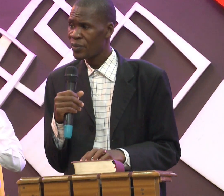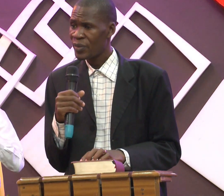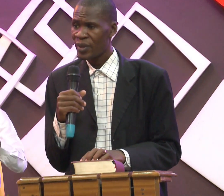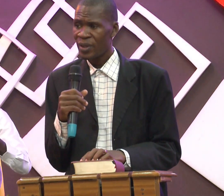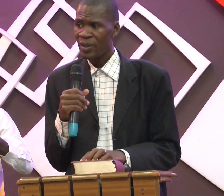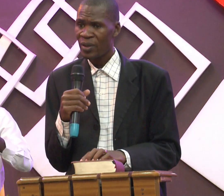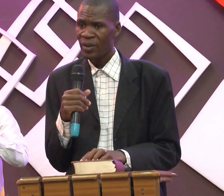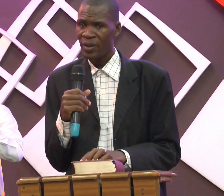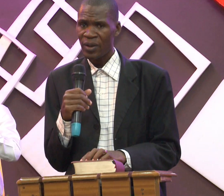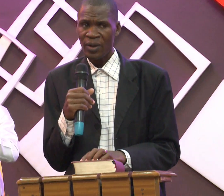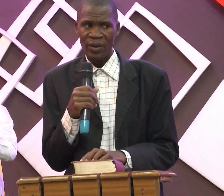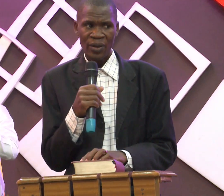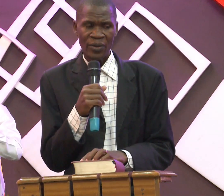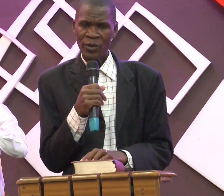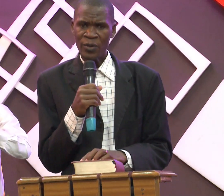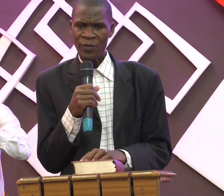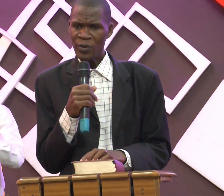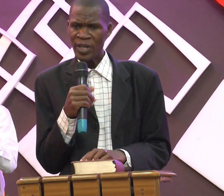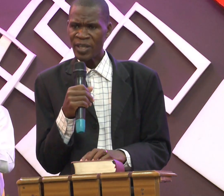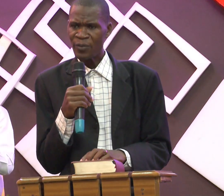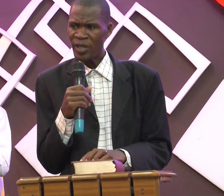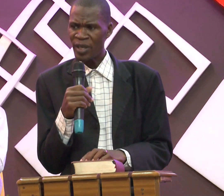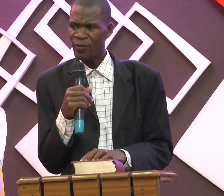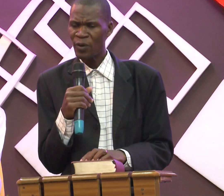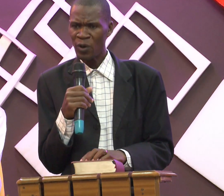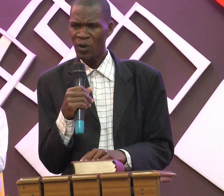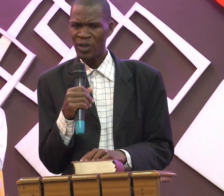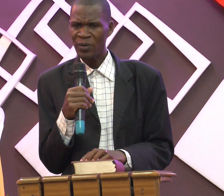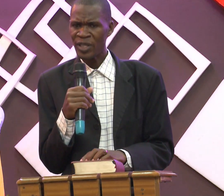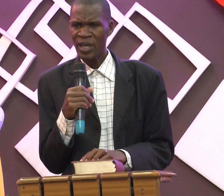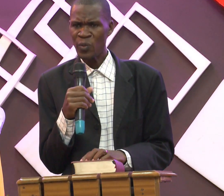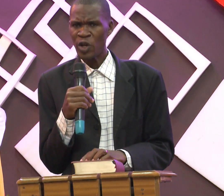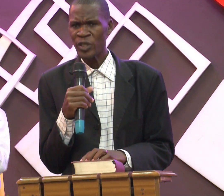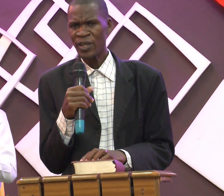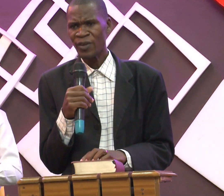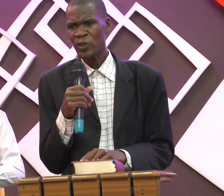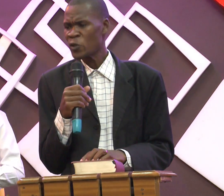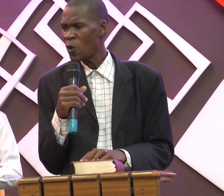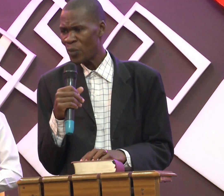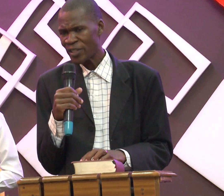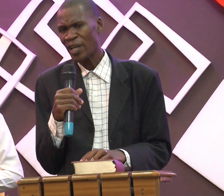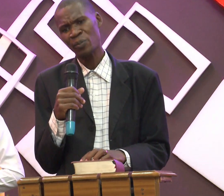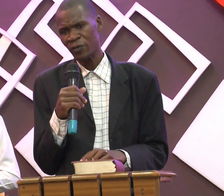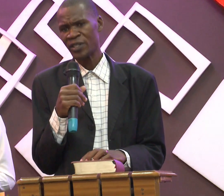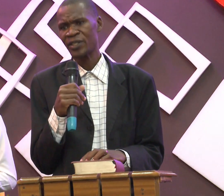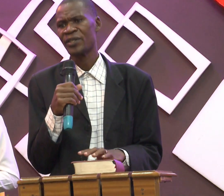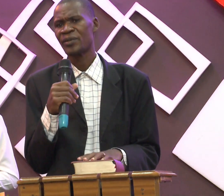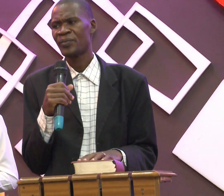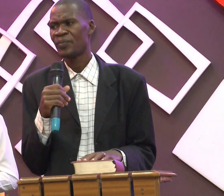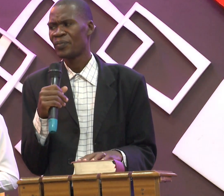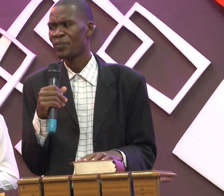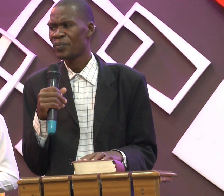wano. Bwavu. Those of you that have been here for long, there is a time when we suffered so much under